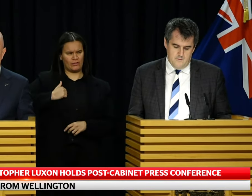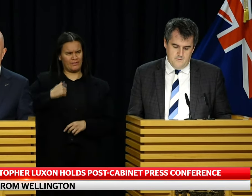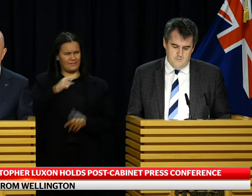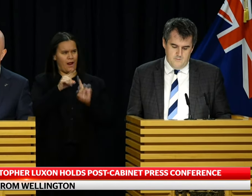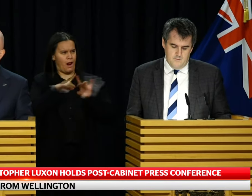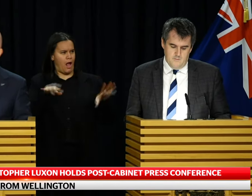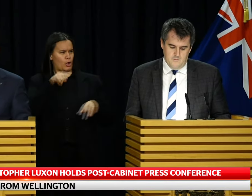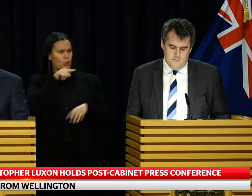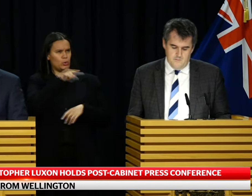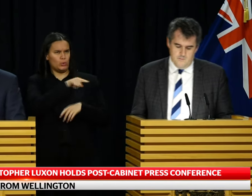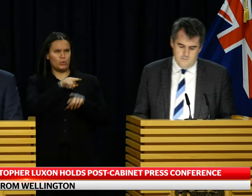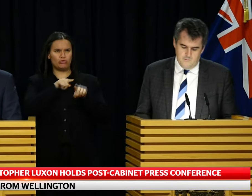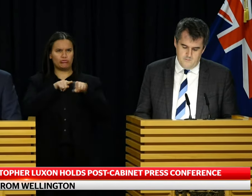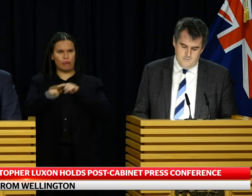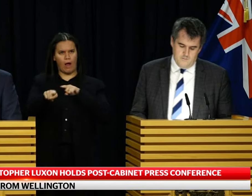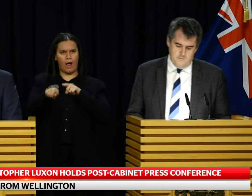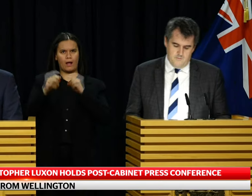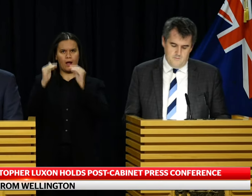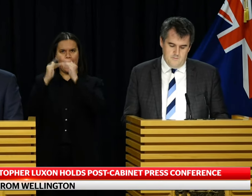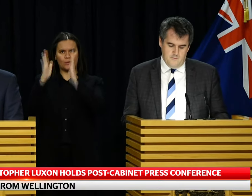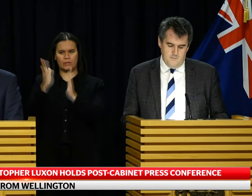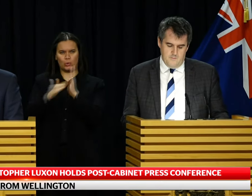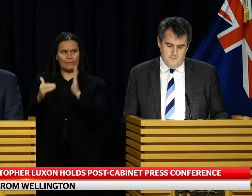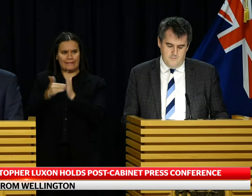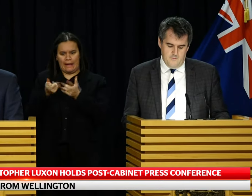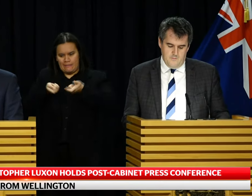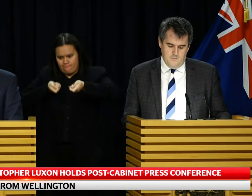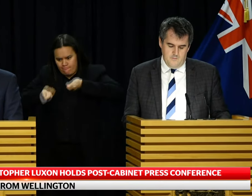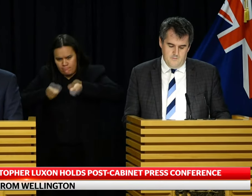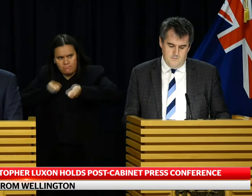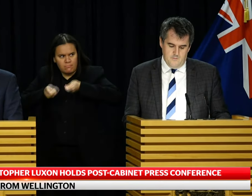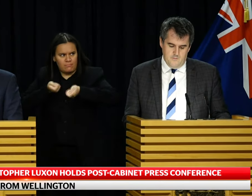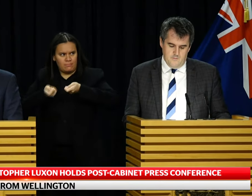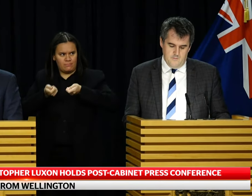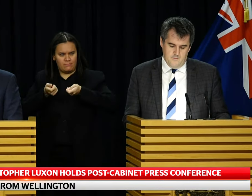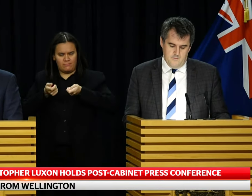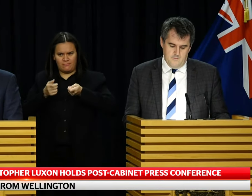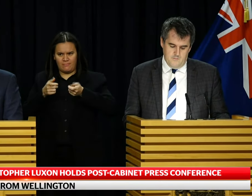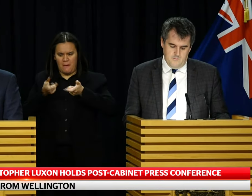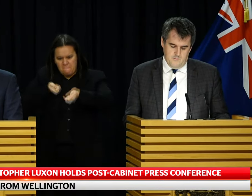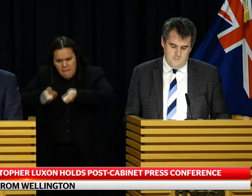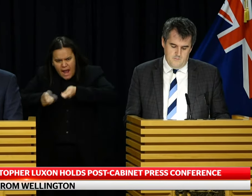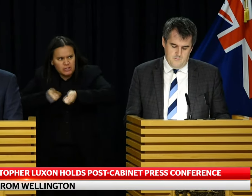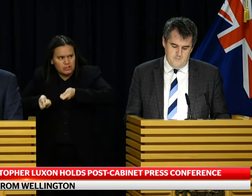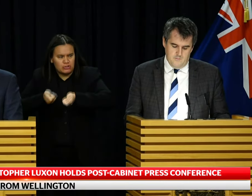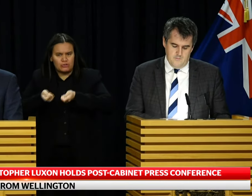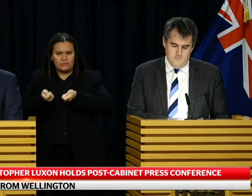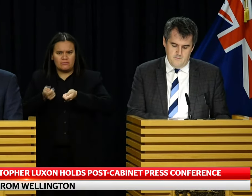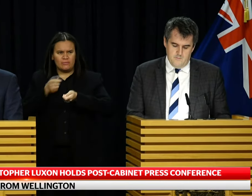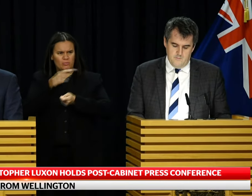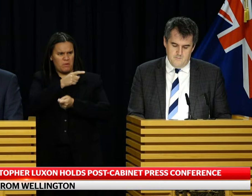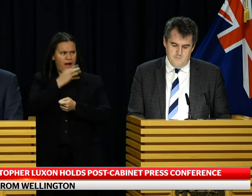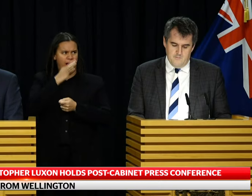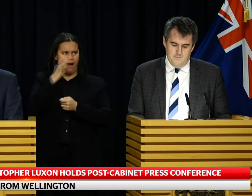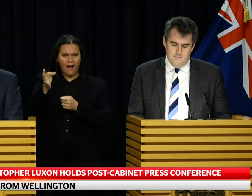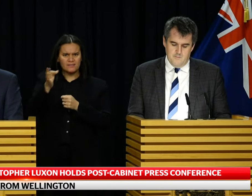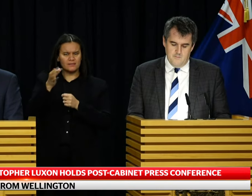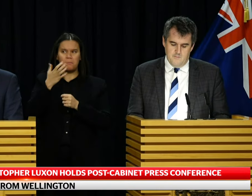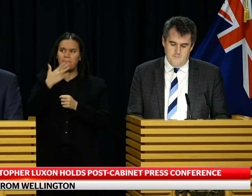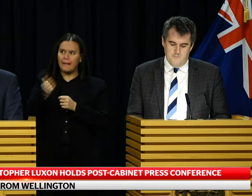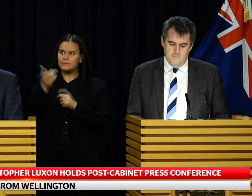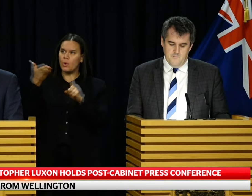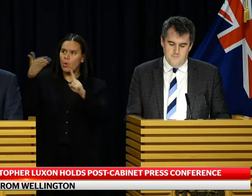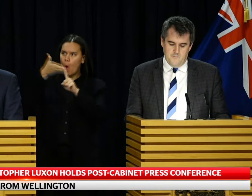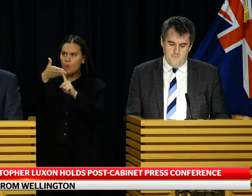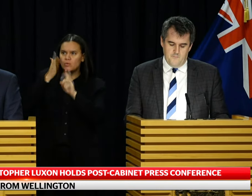I mean, you're really asking KO to be extremely timely with all of their targets. You're asking them to ask you before